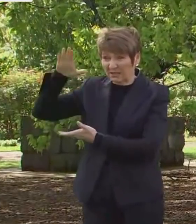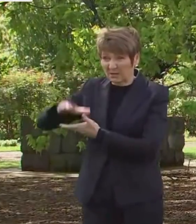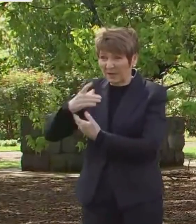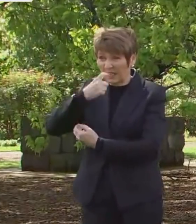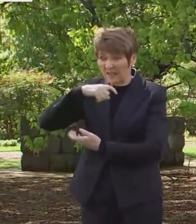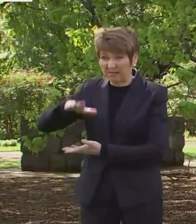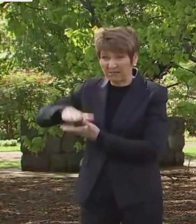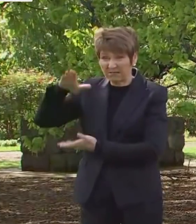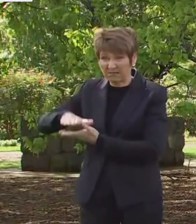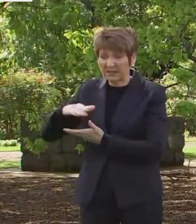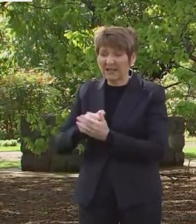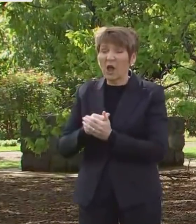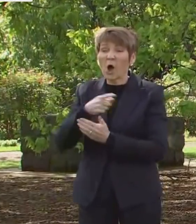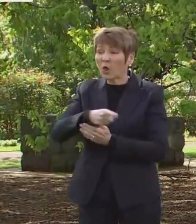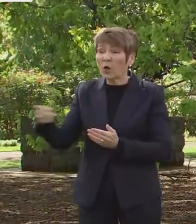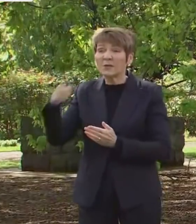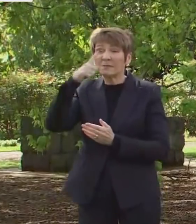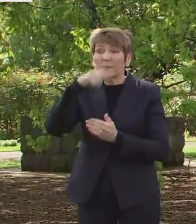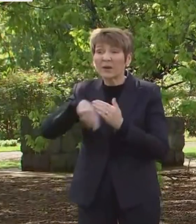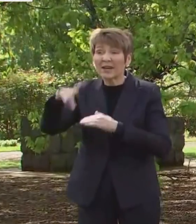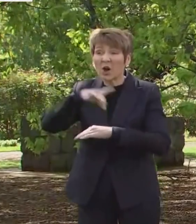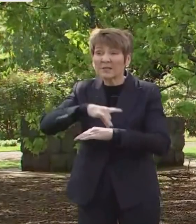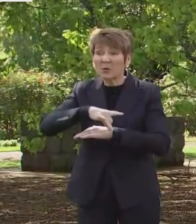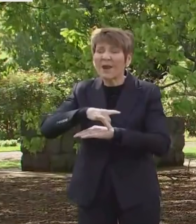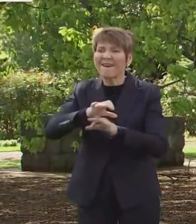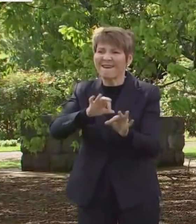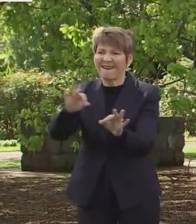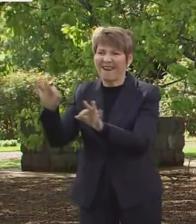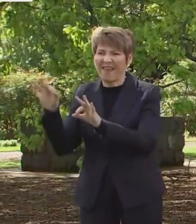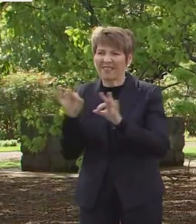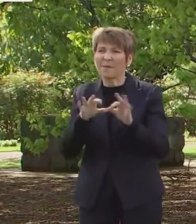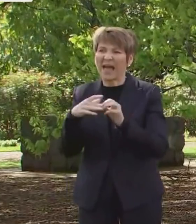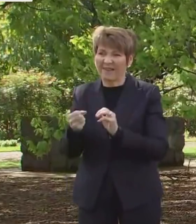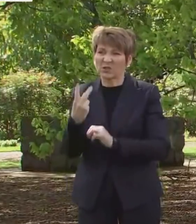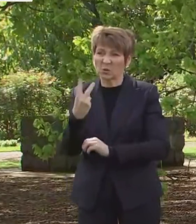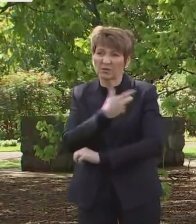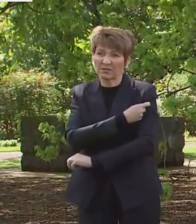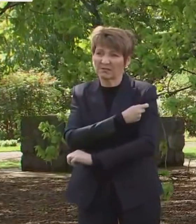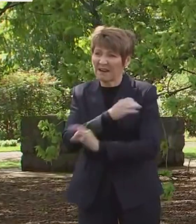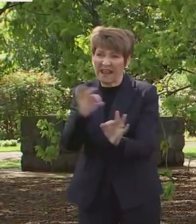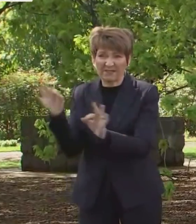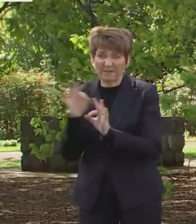hospital are fully vaccinated. In terms of vaccines, there were